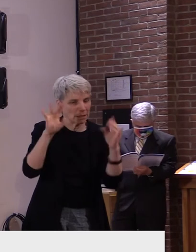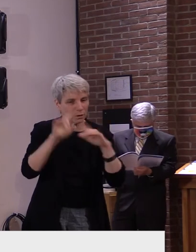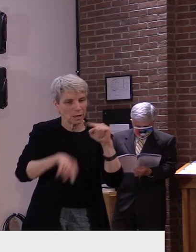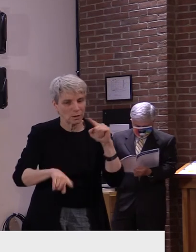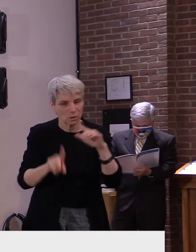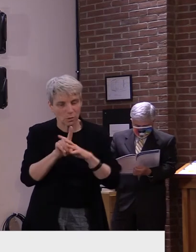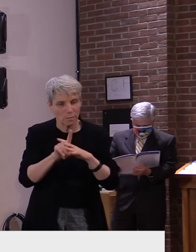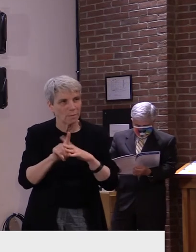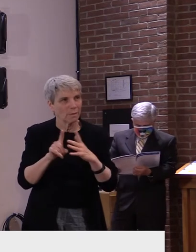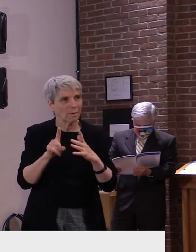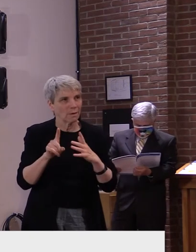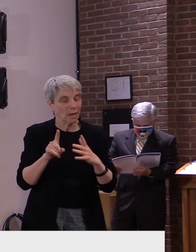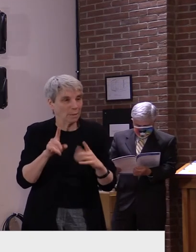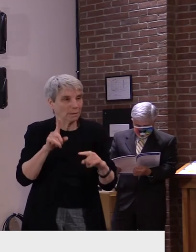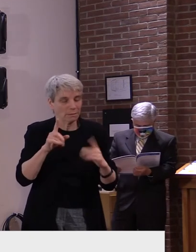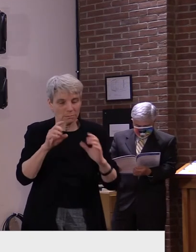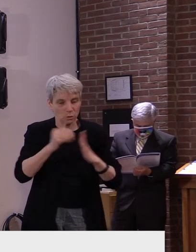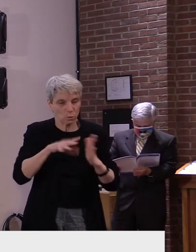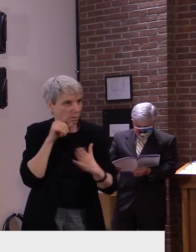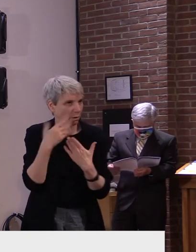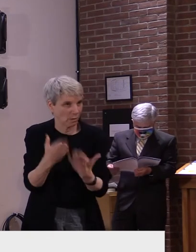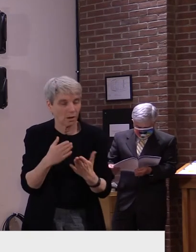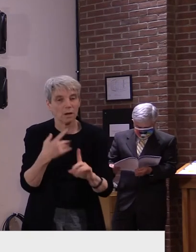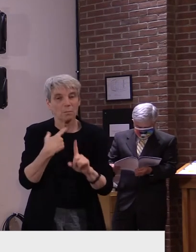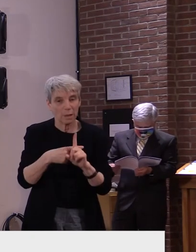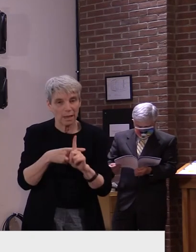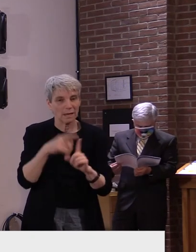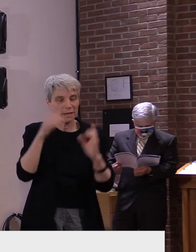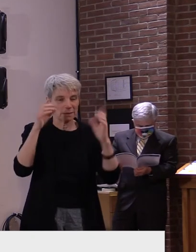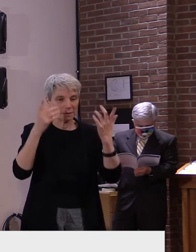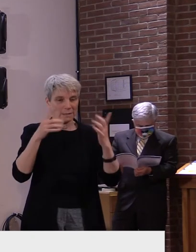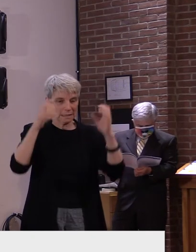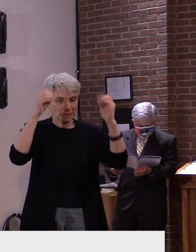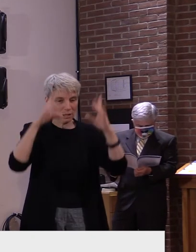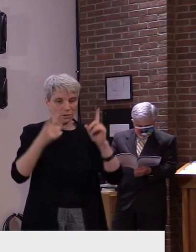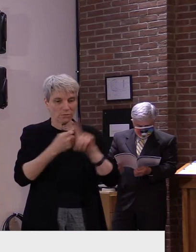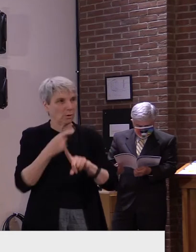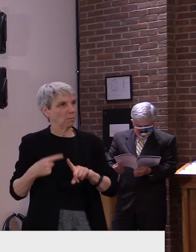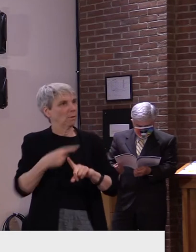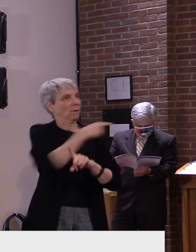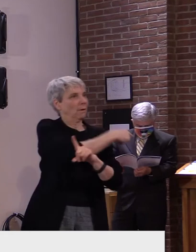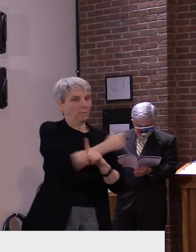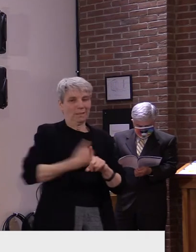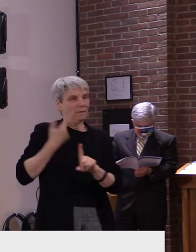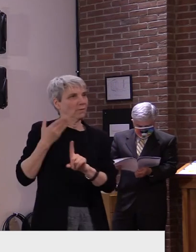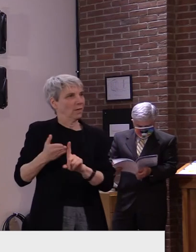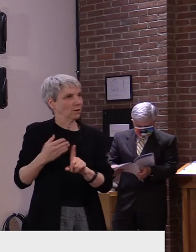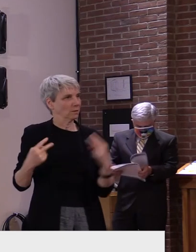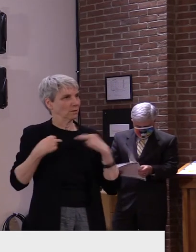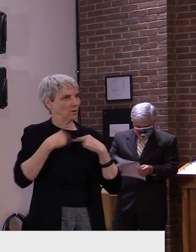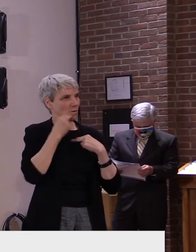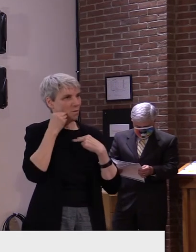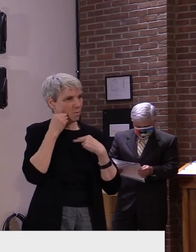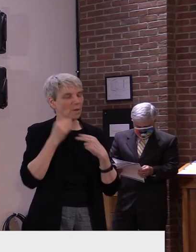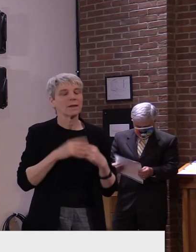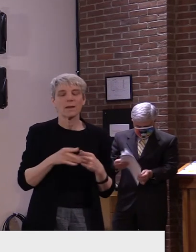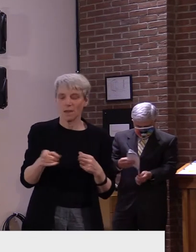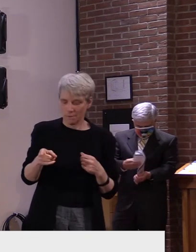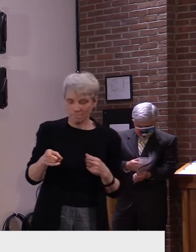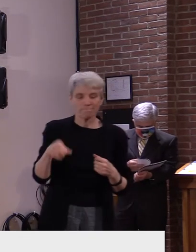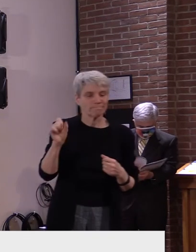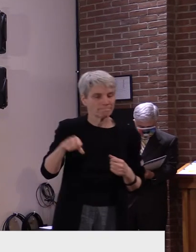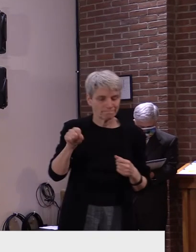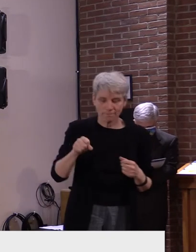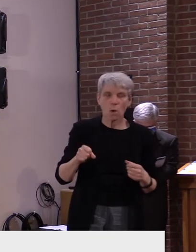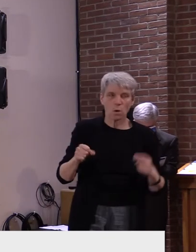no absolutely i mean our communities are all interconnected and particularly up in north country uh you know where there's a lot of staff commuting in from